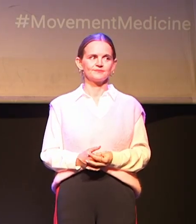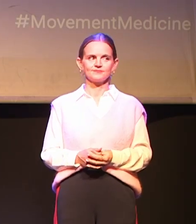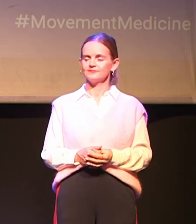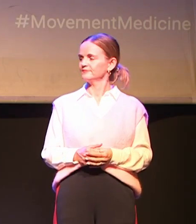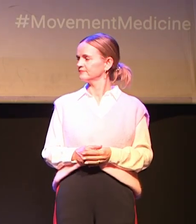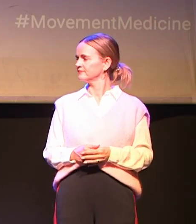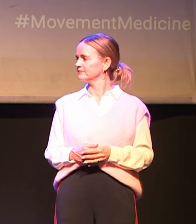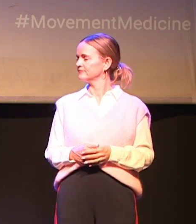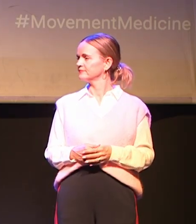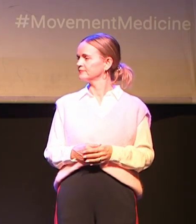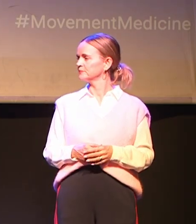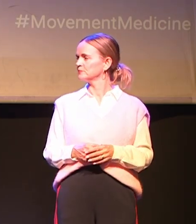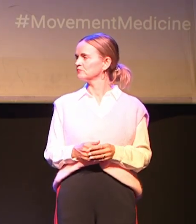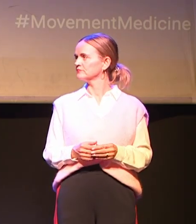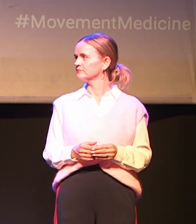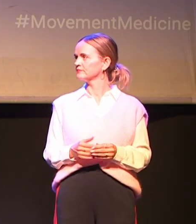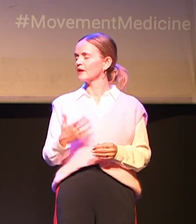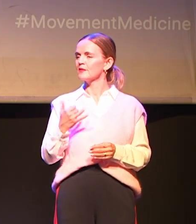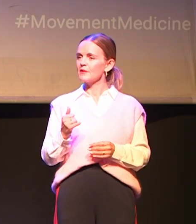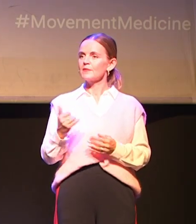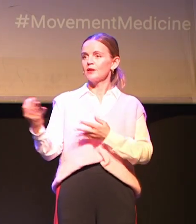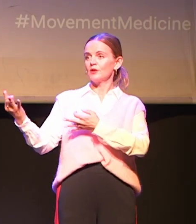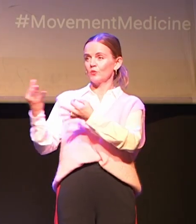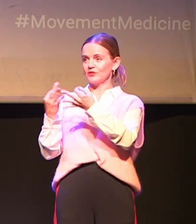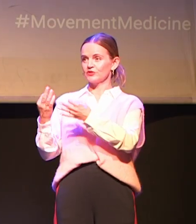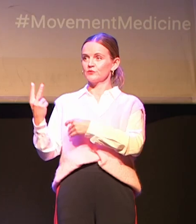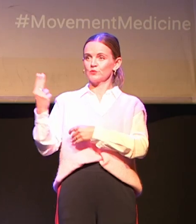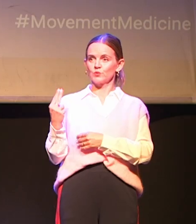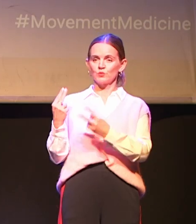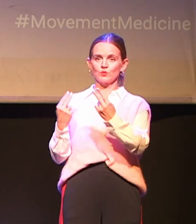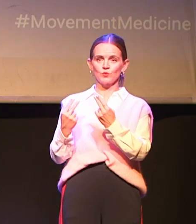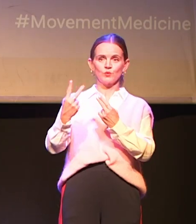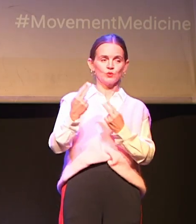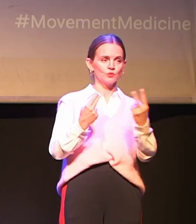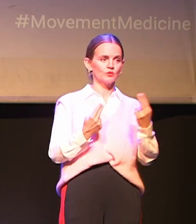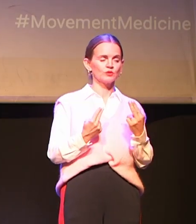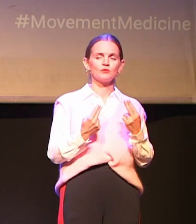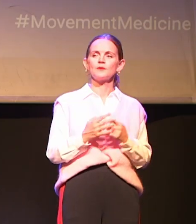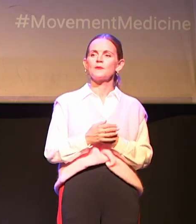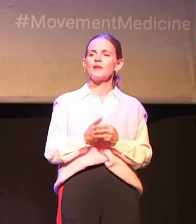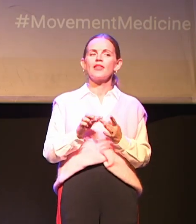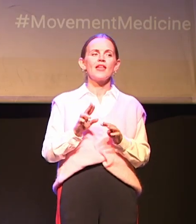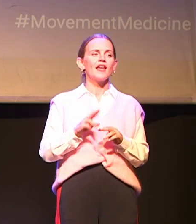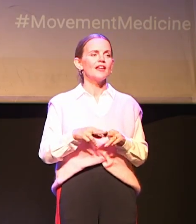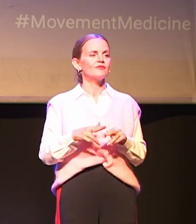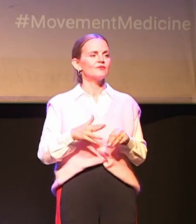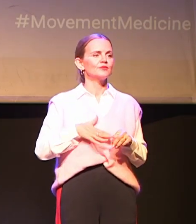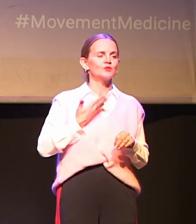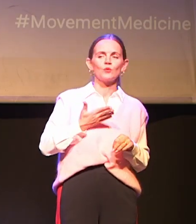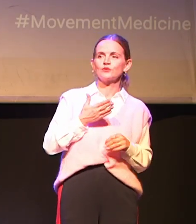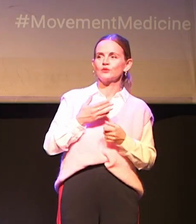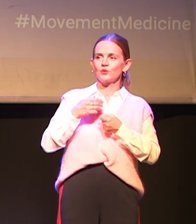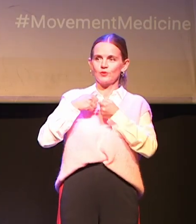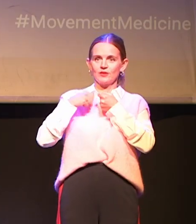Or maybe we can grab like 2 questions at a time. Yeah, we have a roving mic, and if you don't want to speak on the mic, I have some sticky